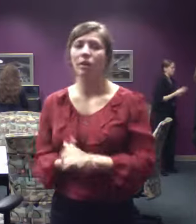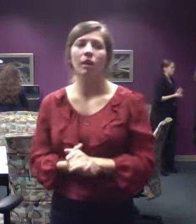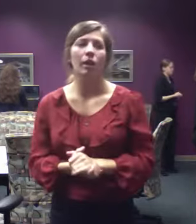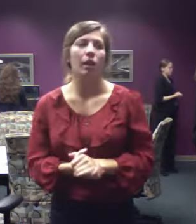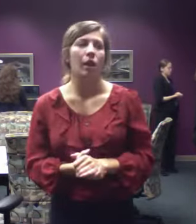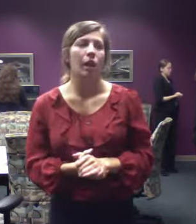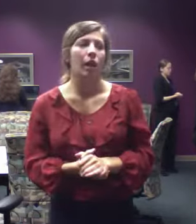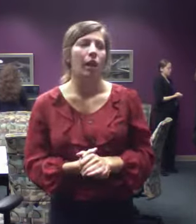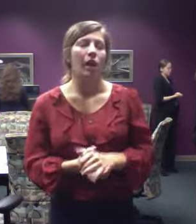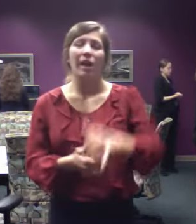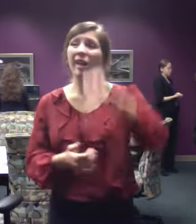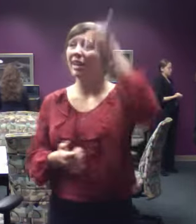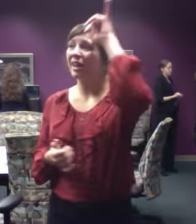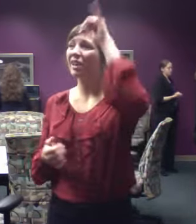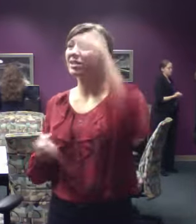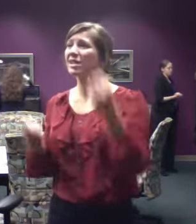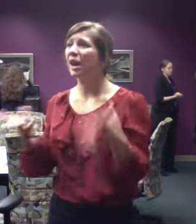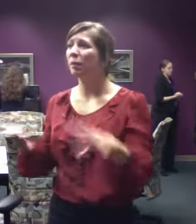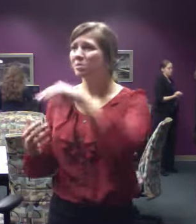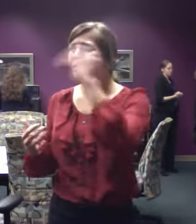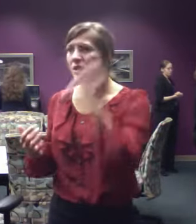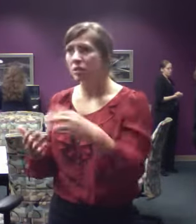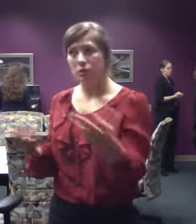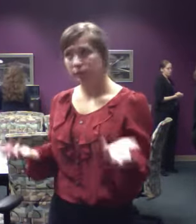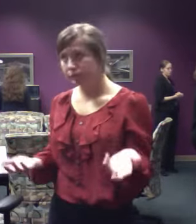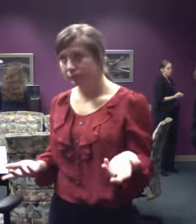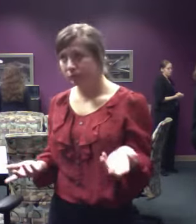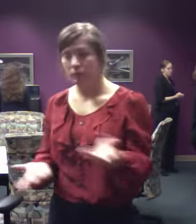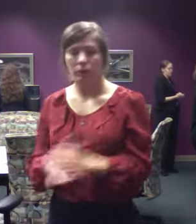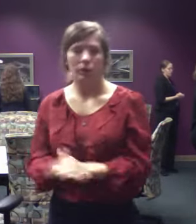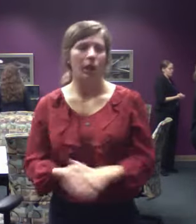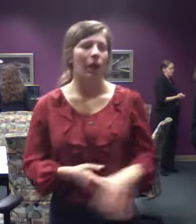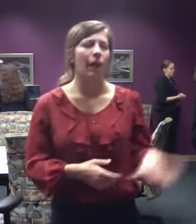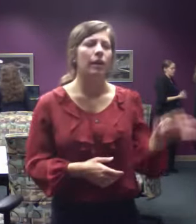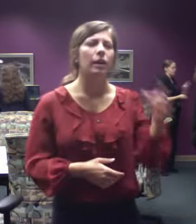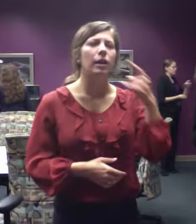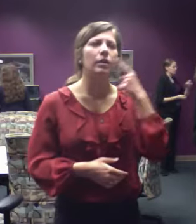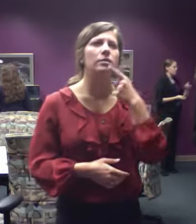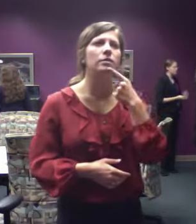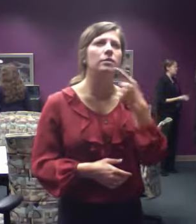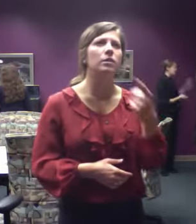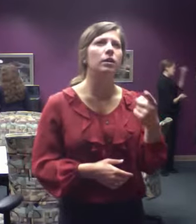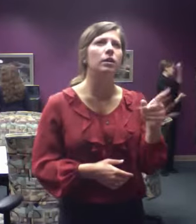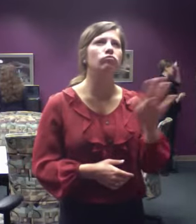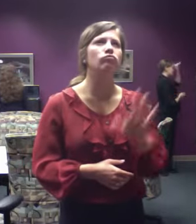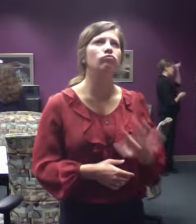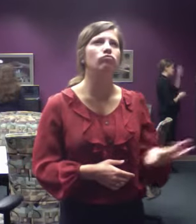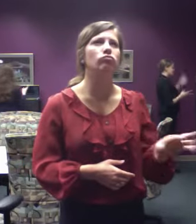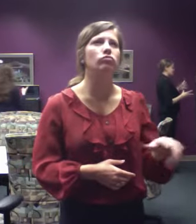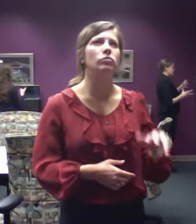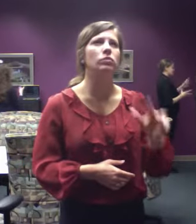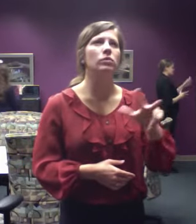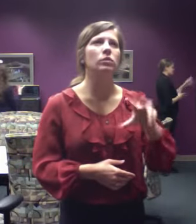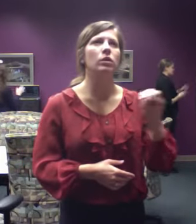35% to 40%. Okay, and that's sort of a bulk. Yeah, go ahead, Ian. That's going to be a more important figure relative to the